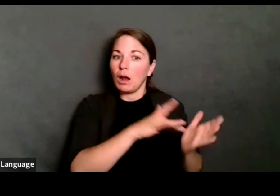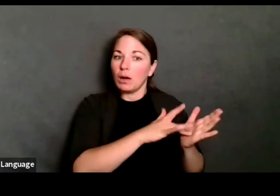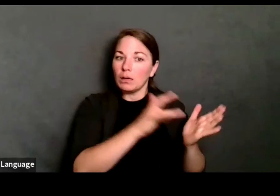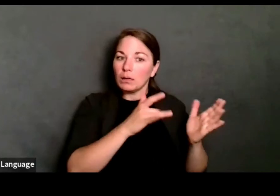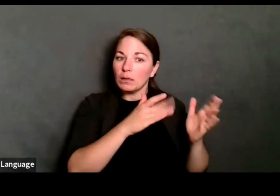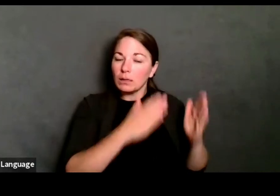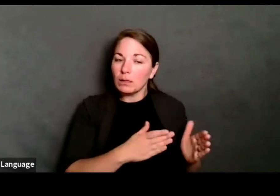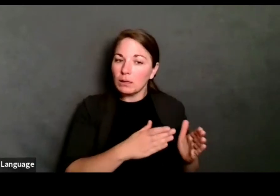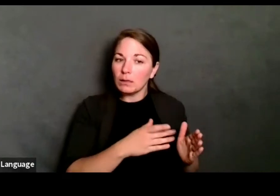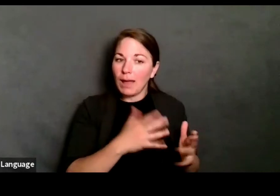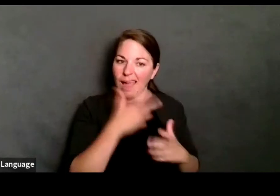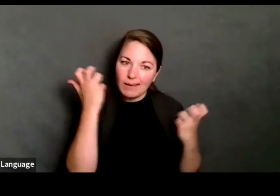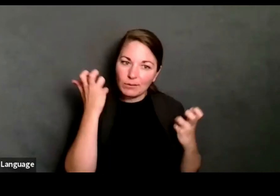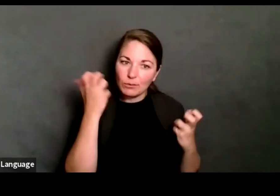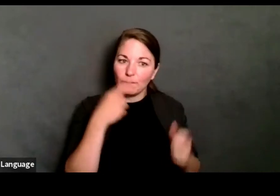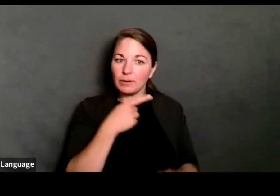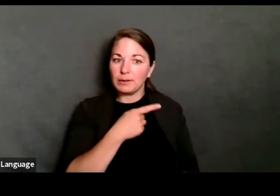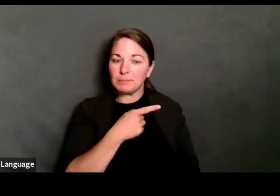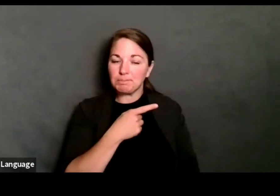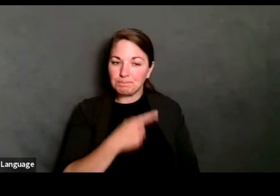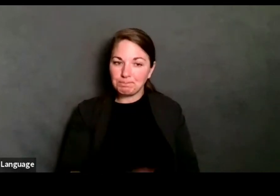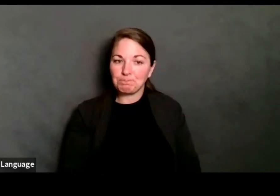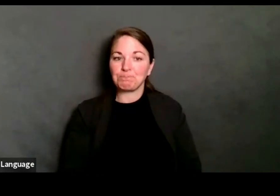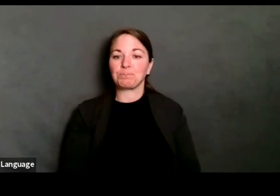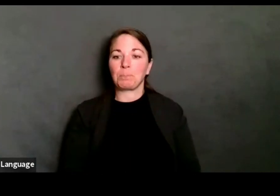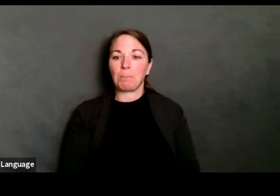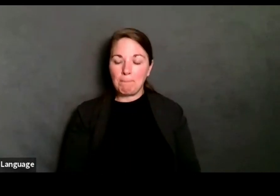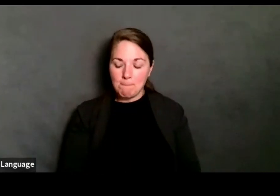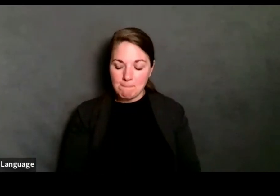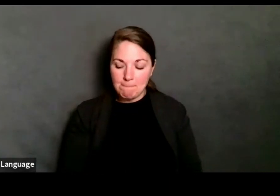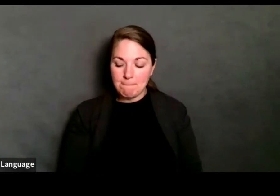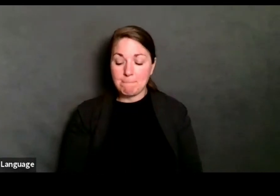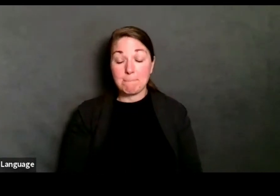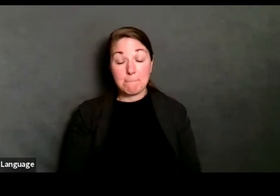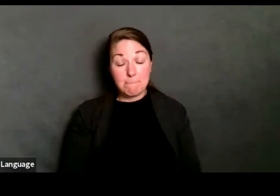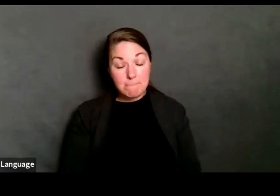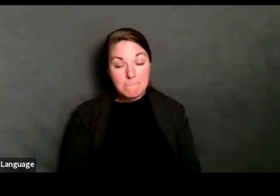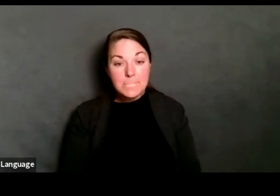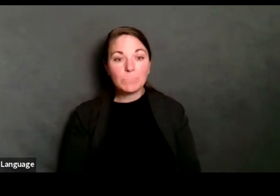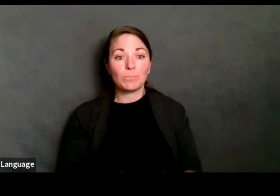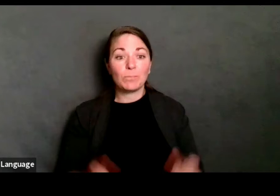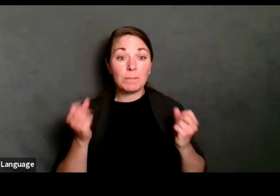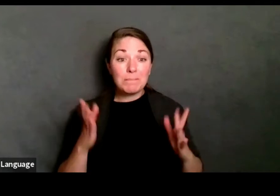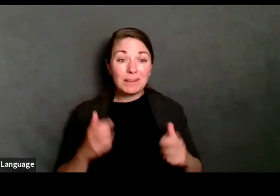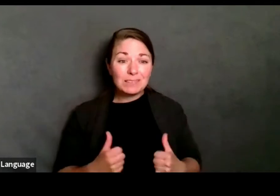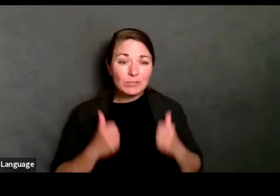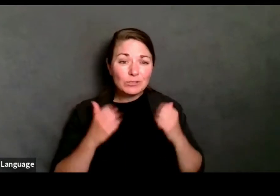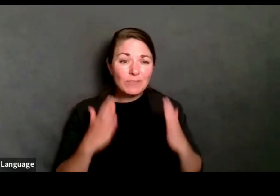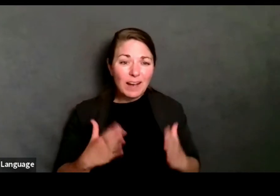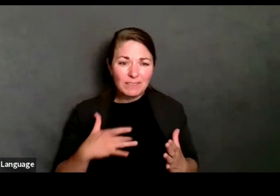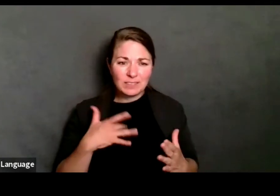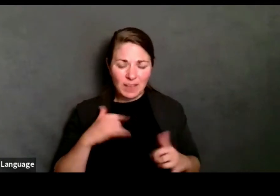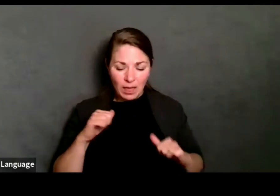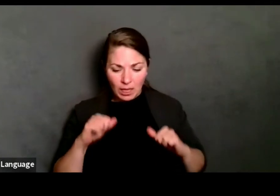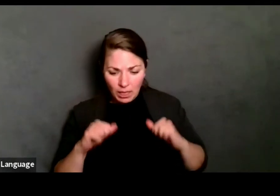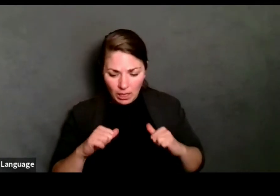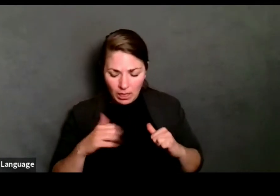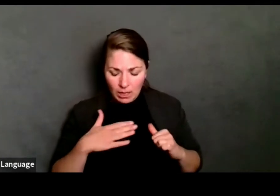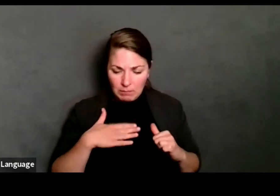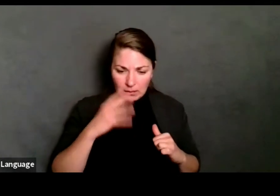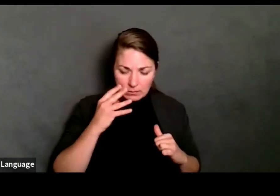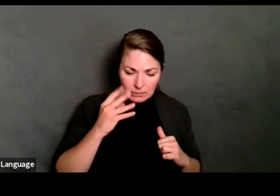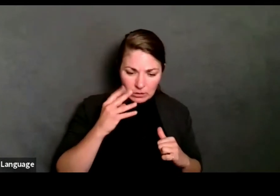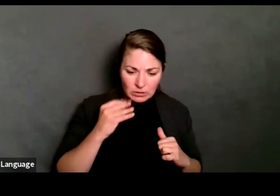their assailant angrier. This leads to so many survivors questioning their own experience and feeling that